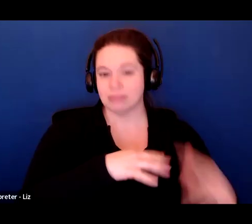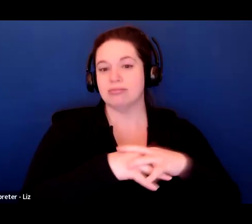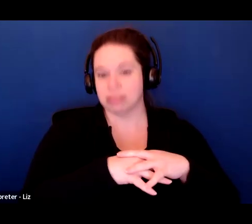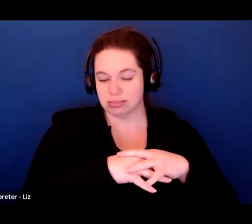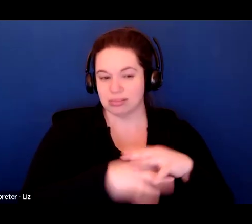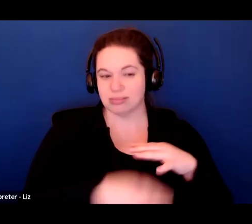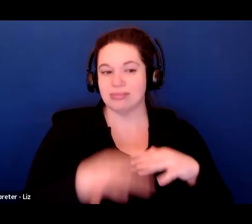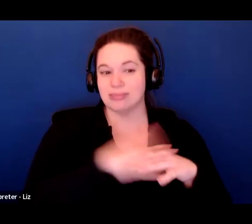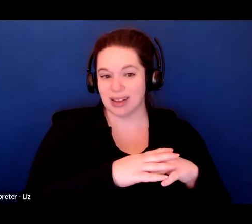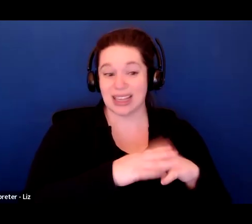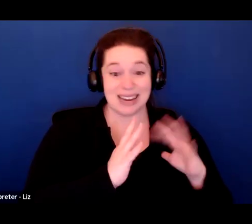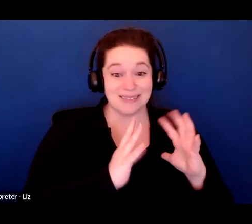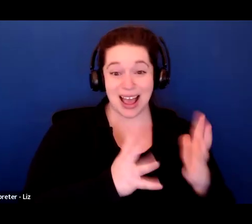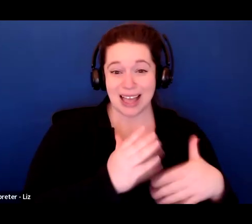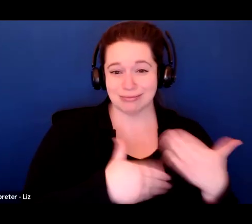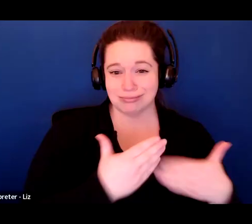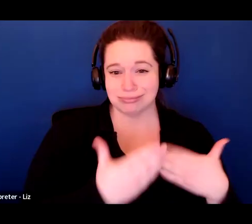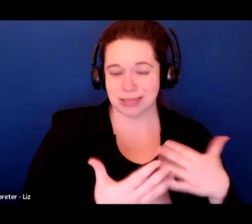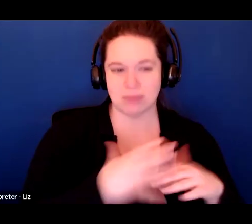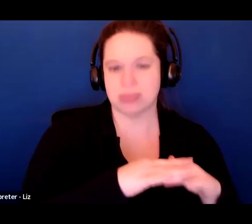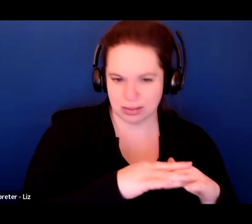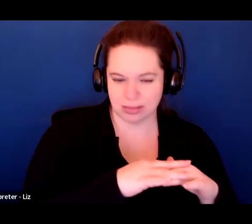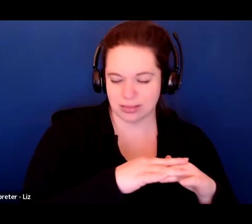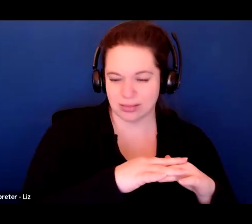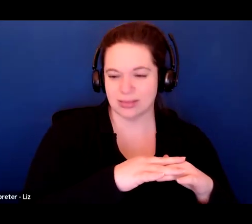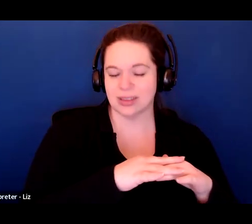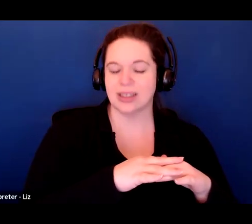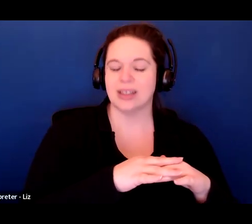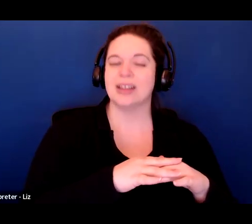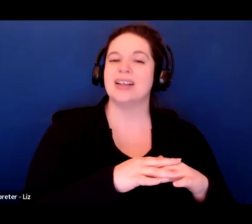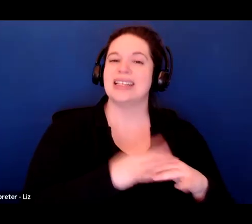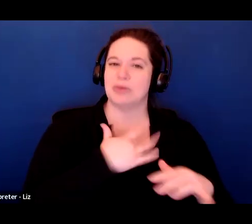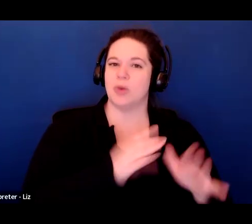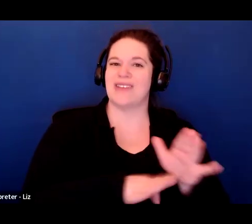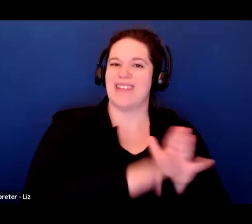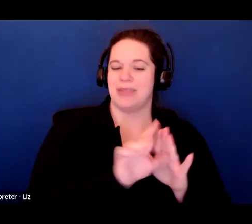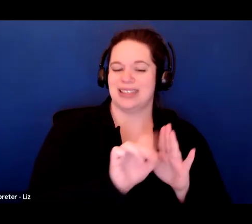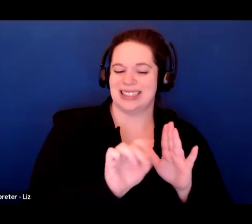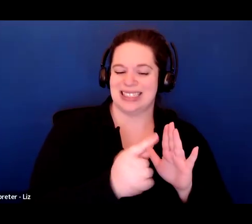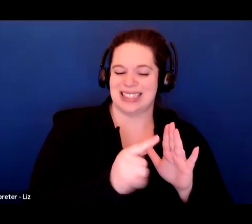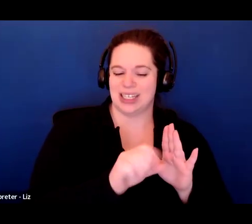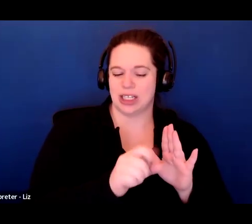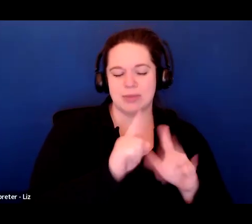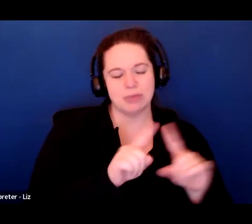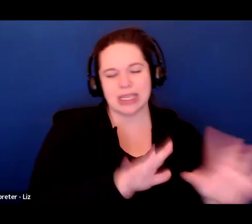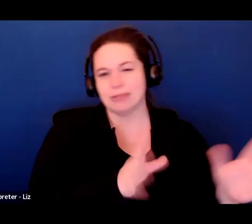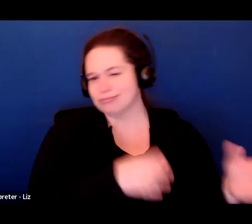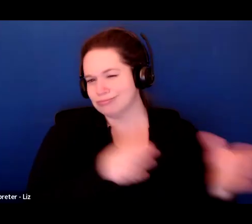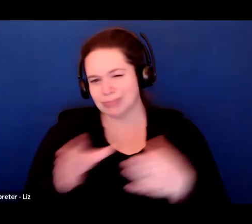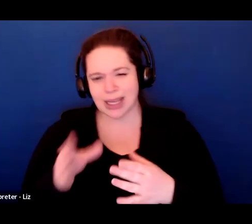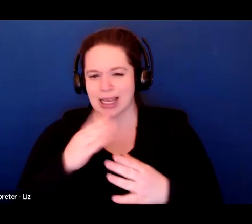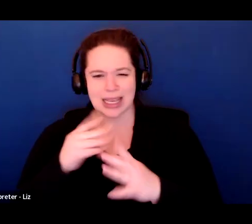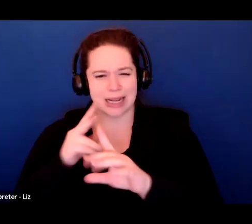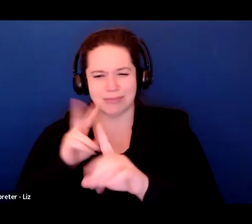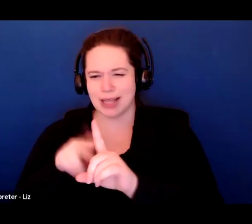time it would be in developmental stages, but it's really happens to just anybody. And you don't even have to be paralyzed. It can